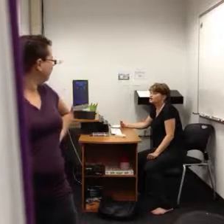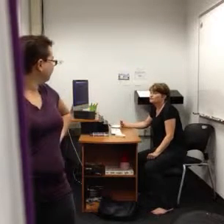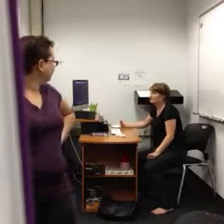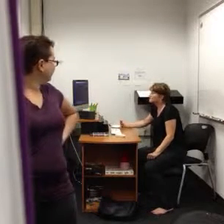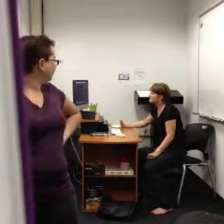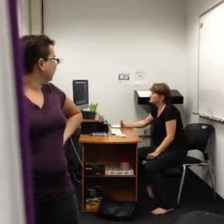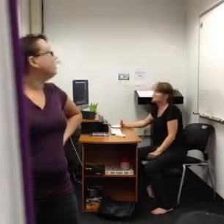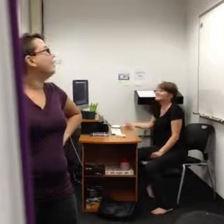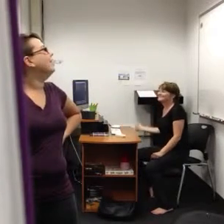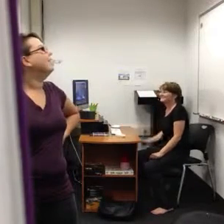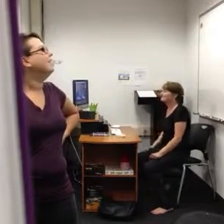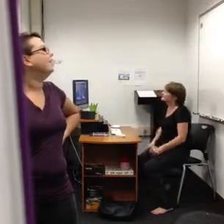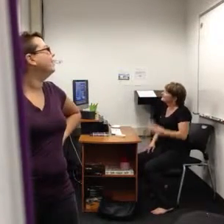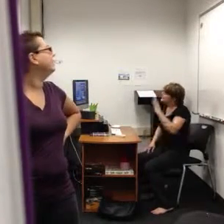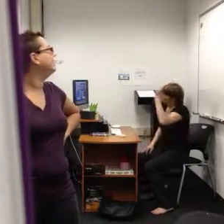2 minutes.